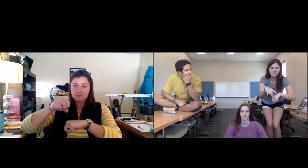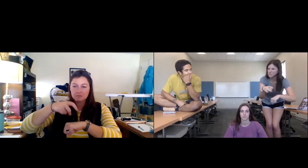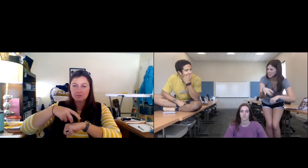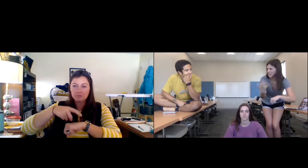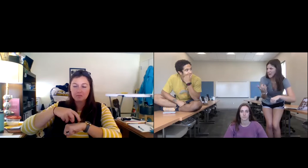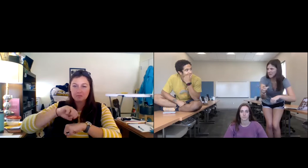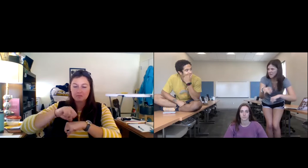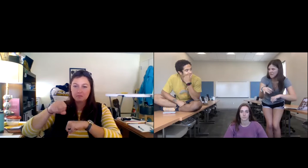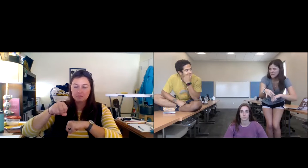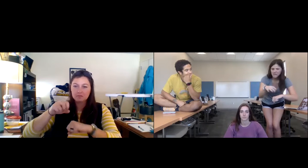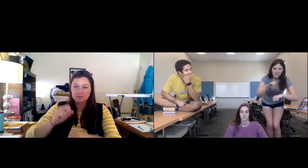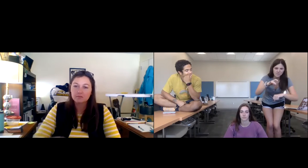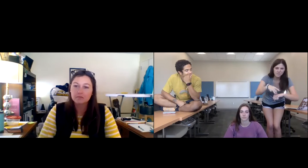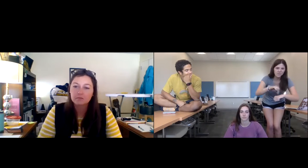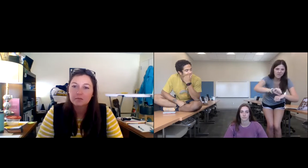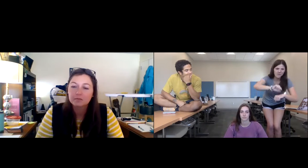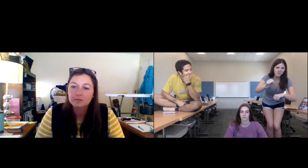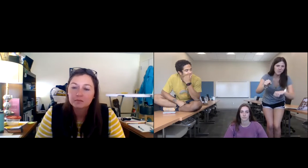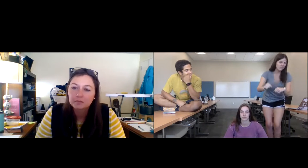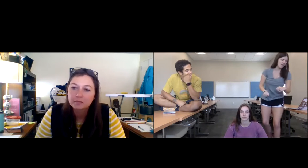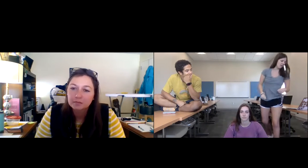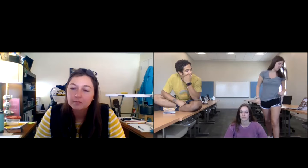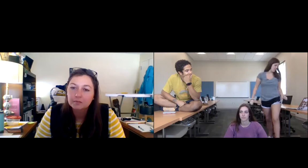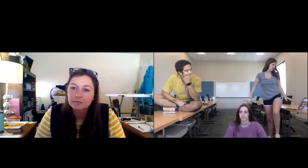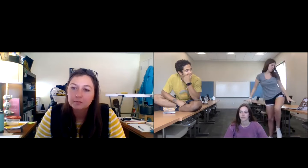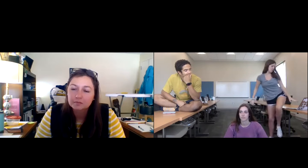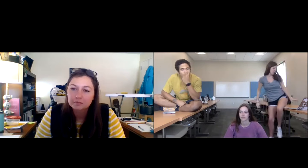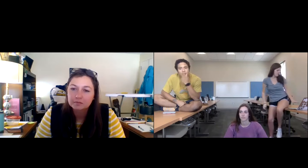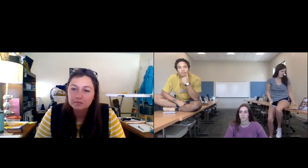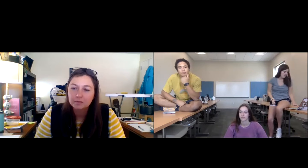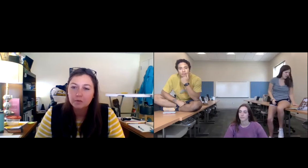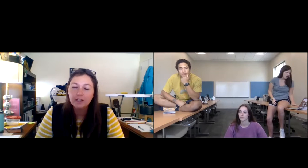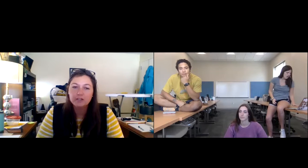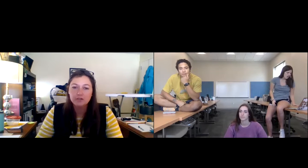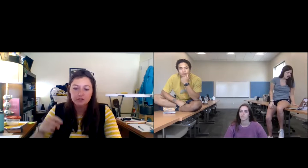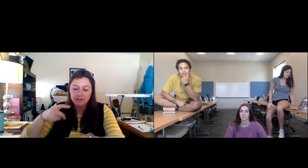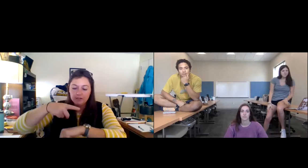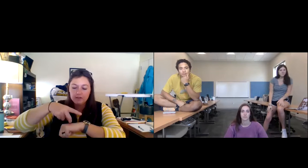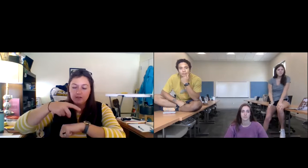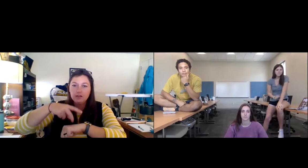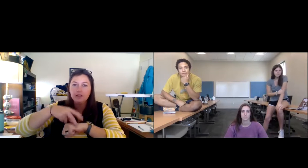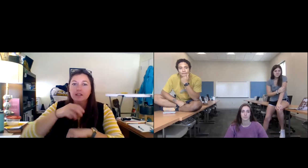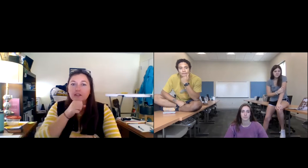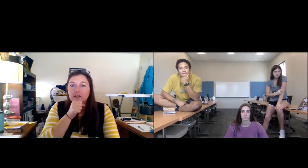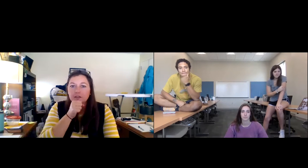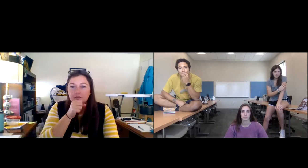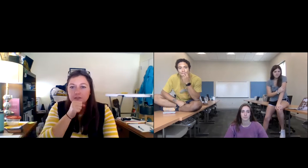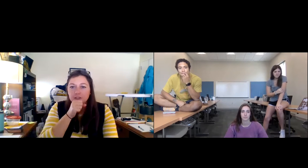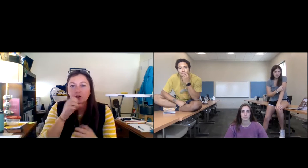sometimes mean like melon, but people flick it and then do like the stalk to represent pumpkin. Would they also do like, and then so like